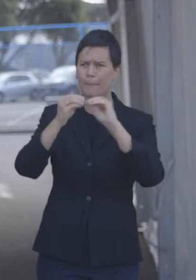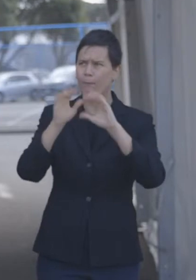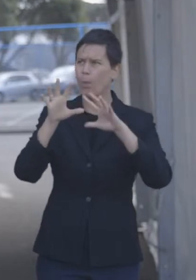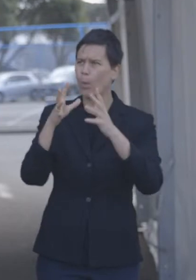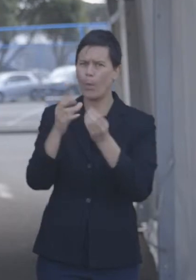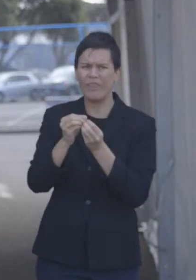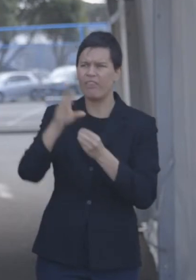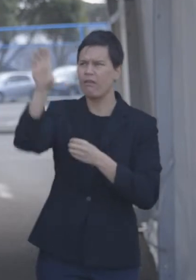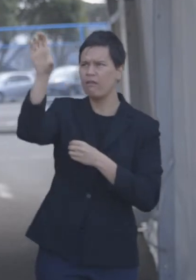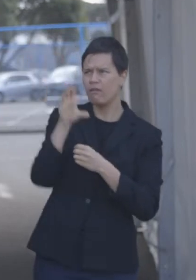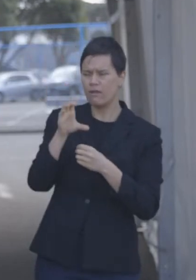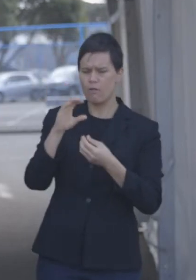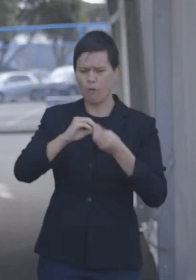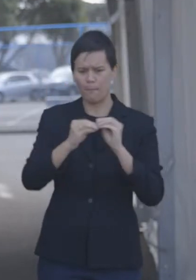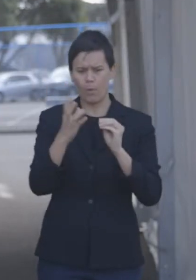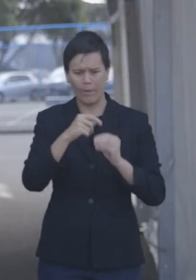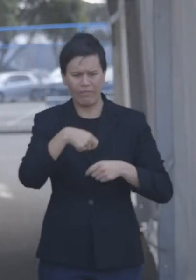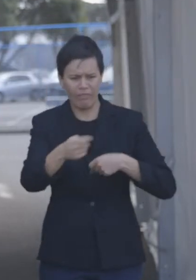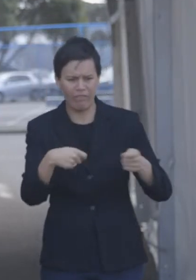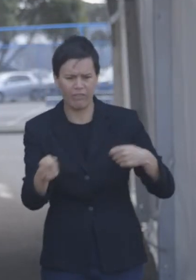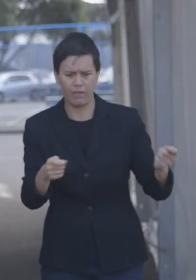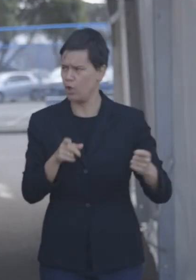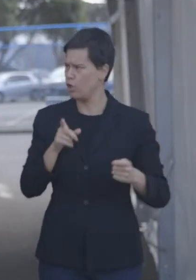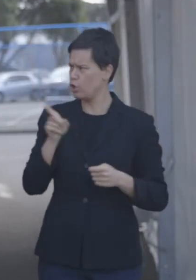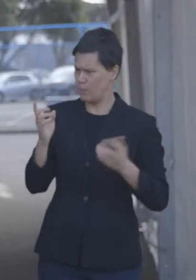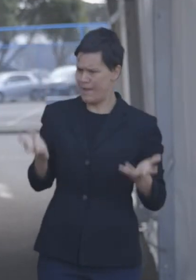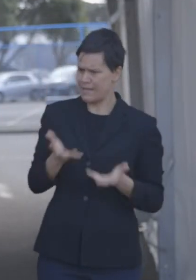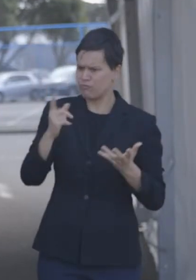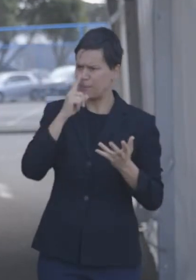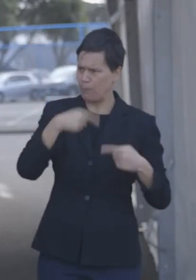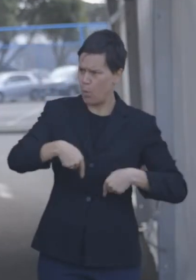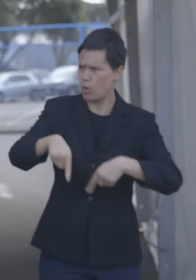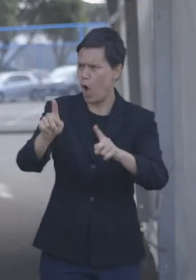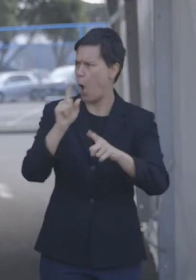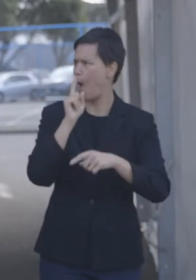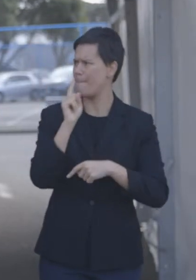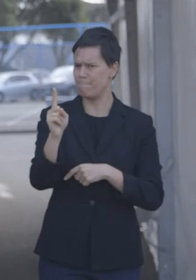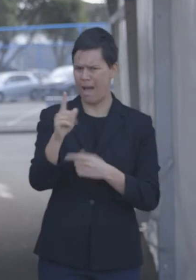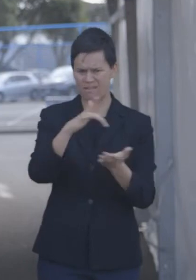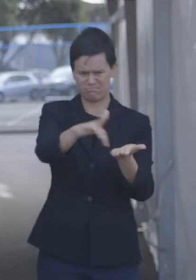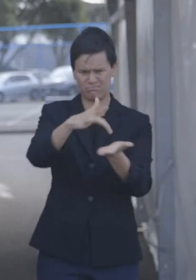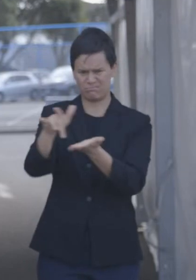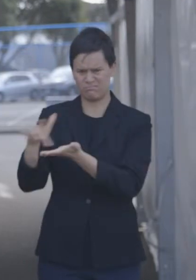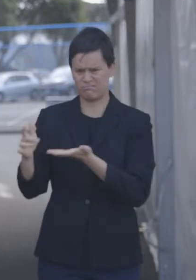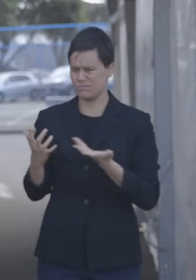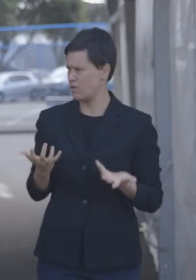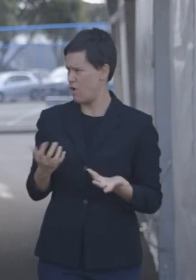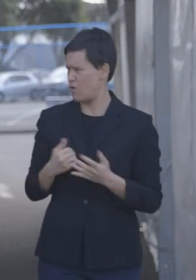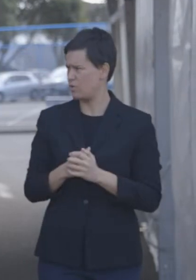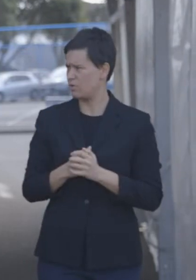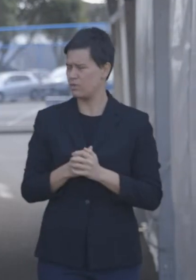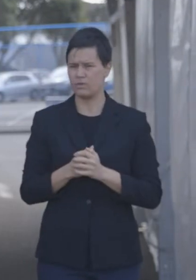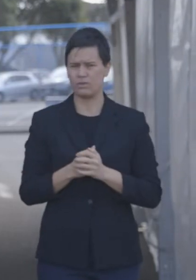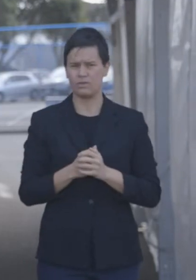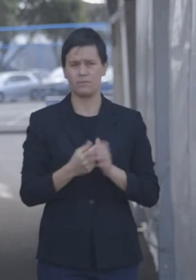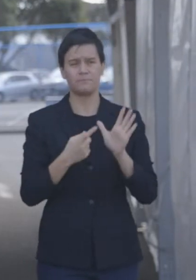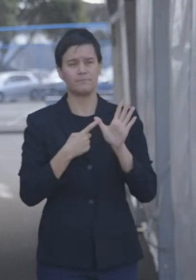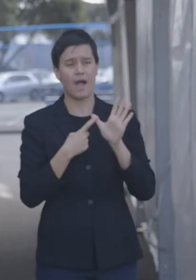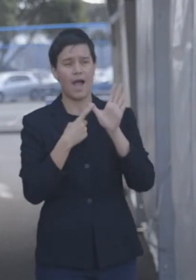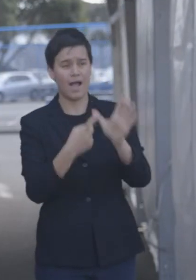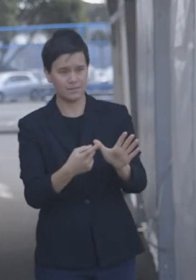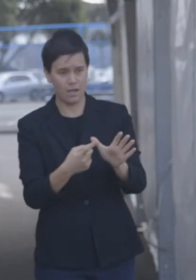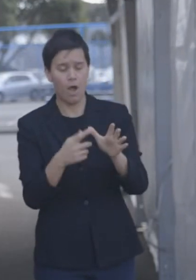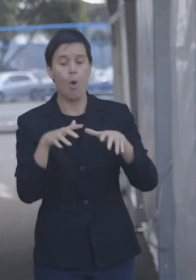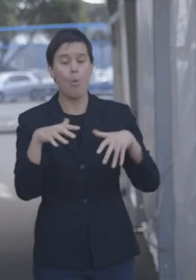Well, we didn't falter on our message about that. The important thing is for people to be vaccinated. It didn't require everybody to be vaccinated